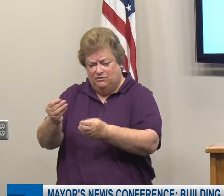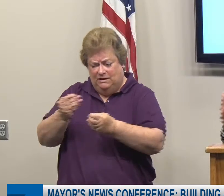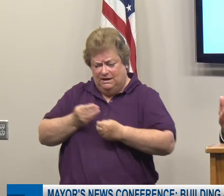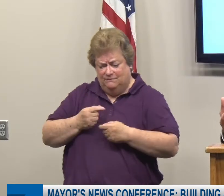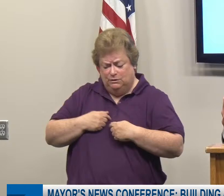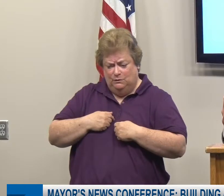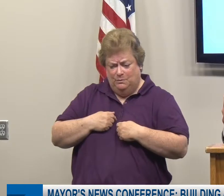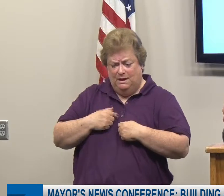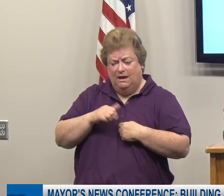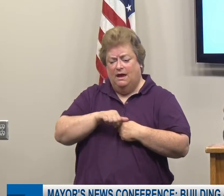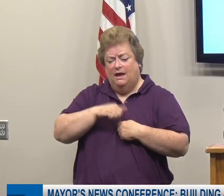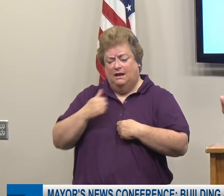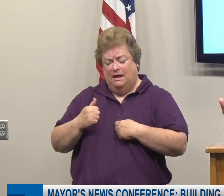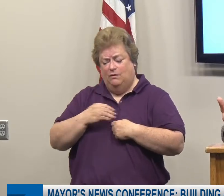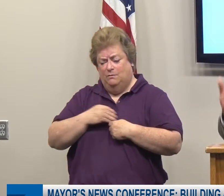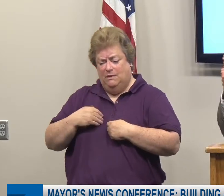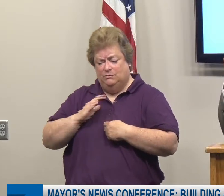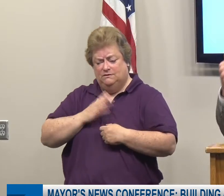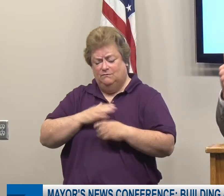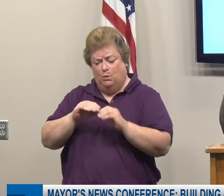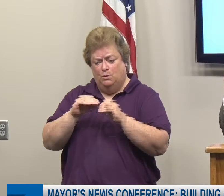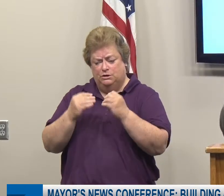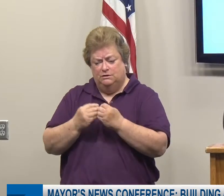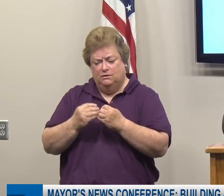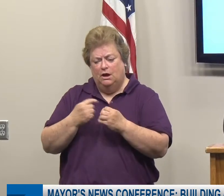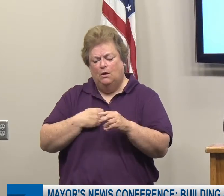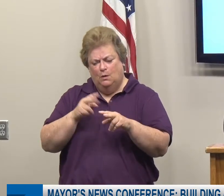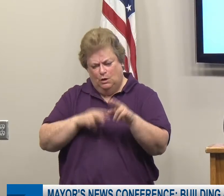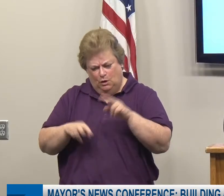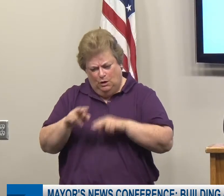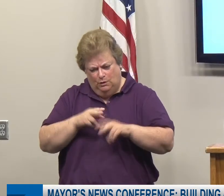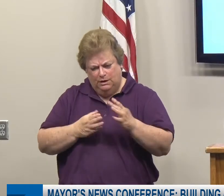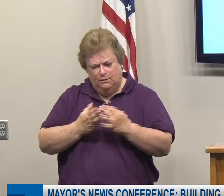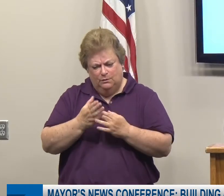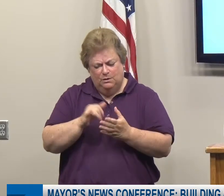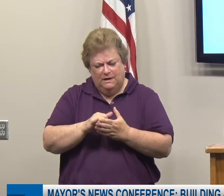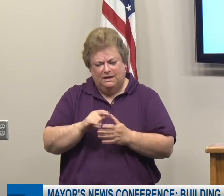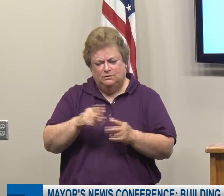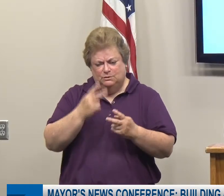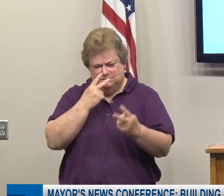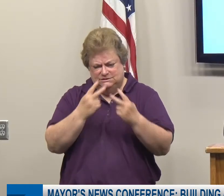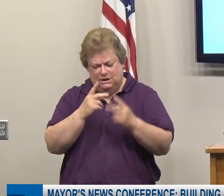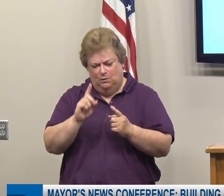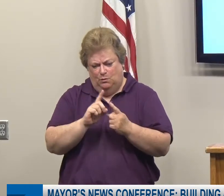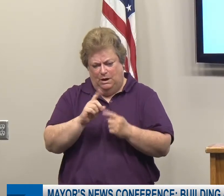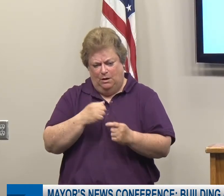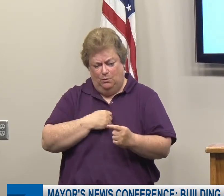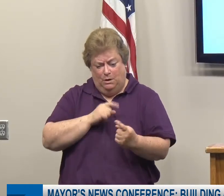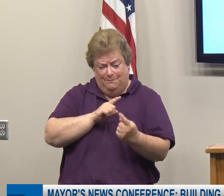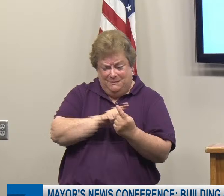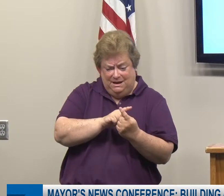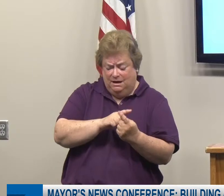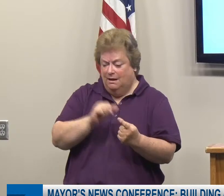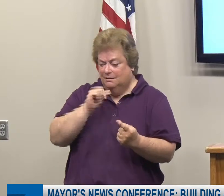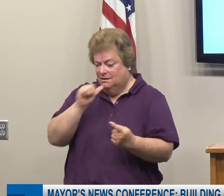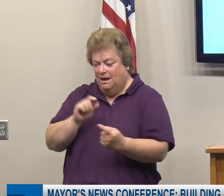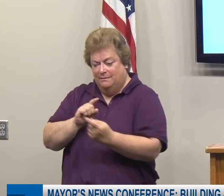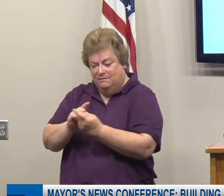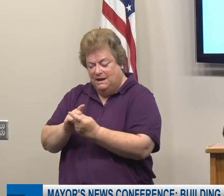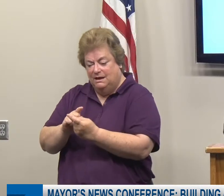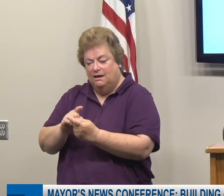and to members of our organization, and we're looking through that to see where we're meeting and where we're not meeting